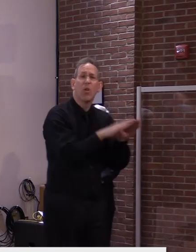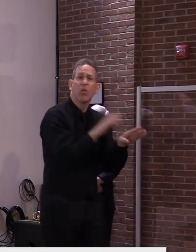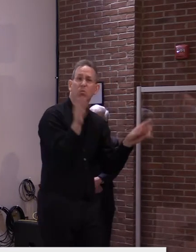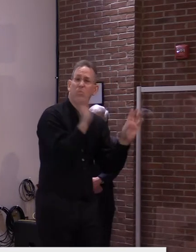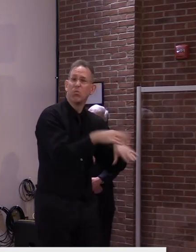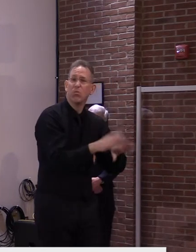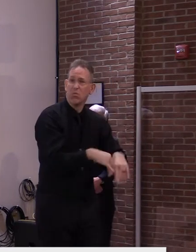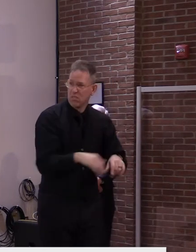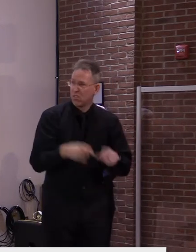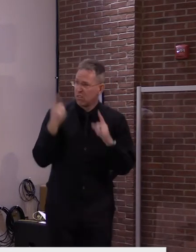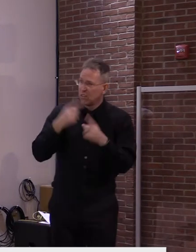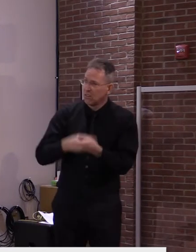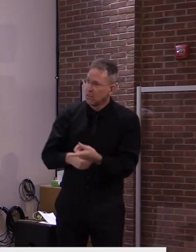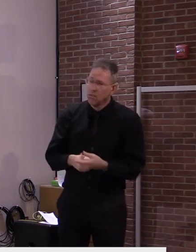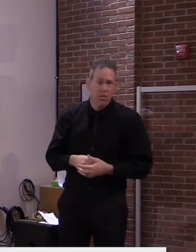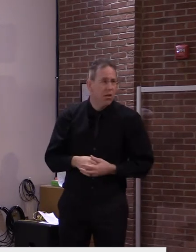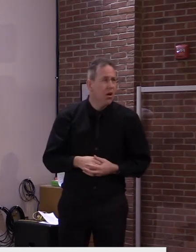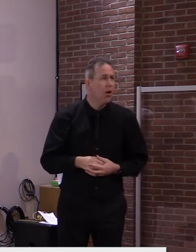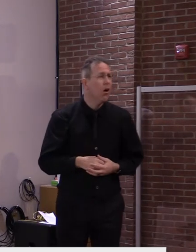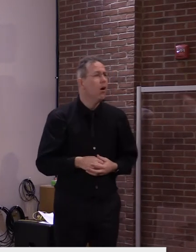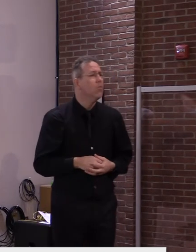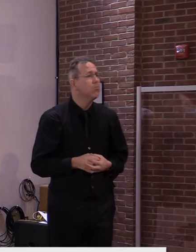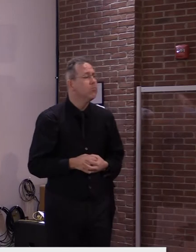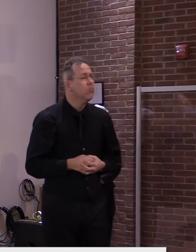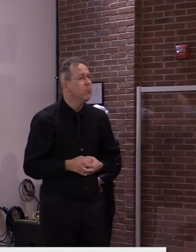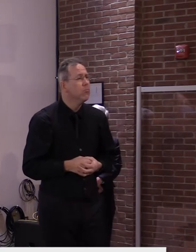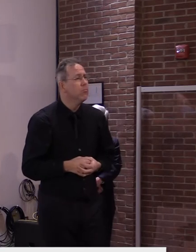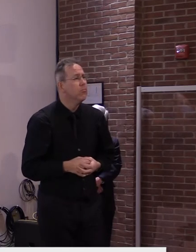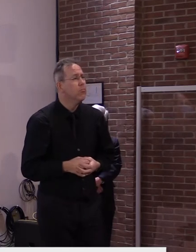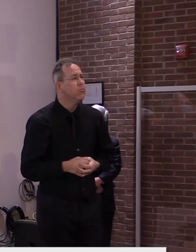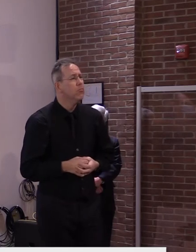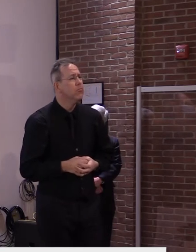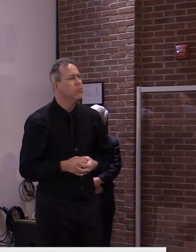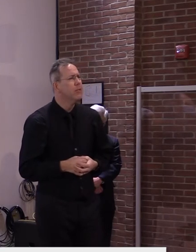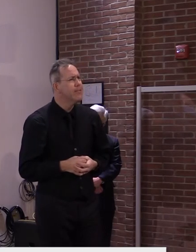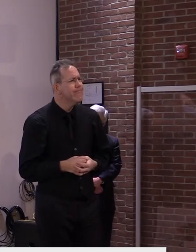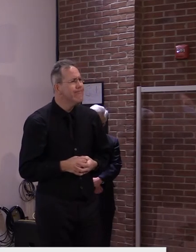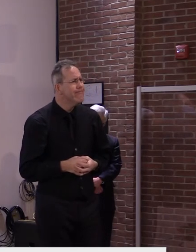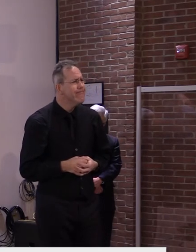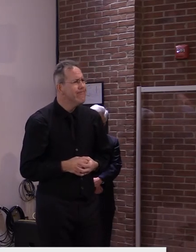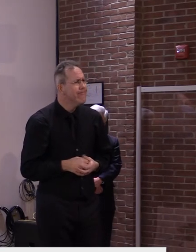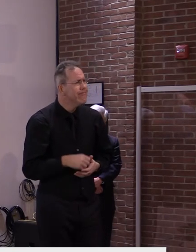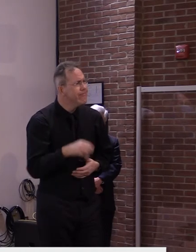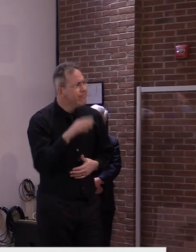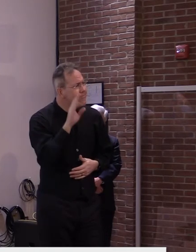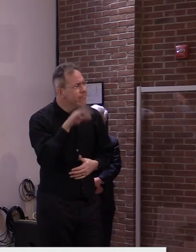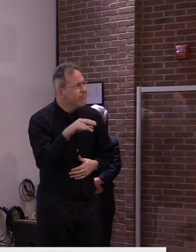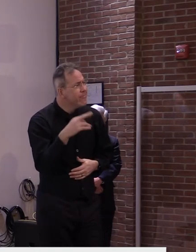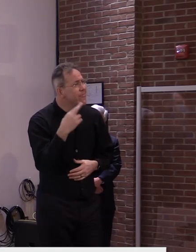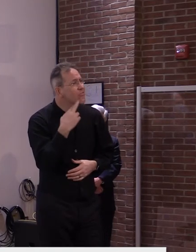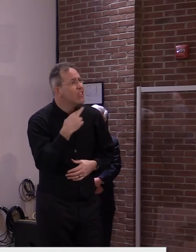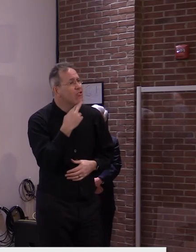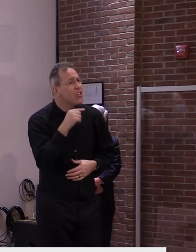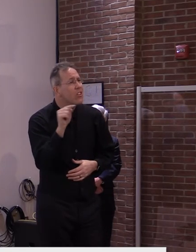We're not seeing the outbreaks in some of the dining facilities. We're at 50%